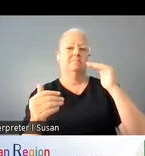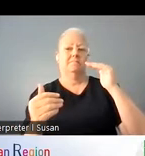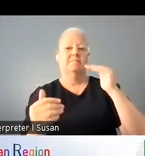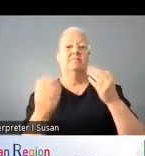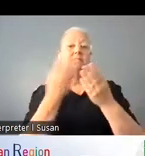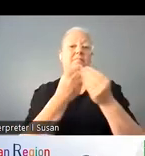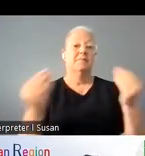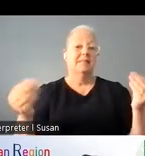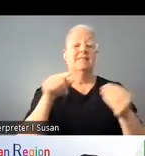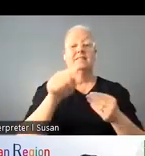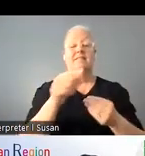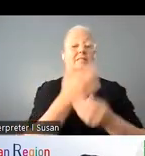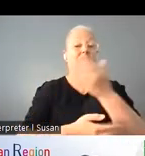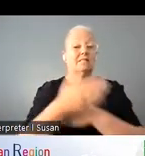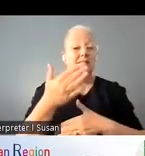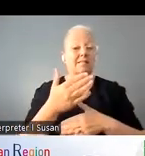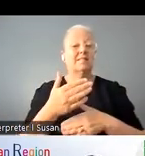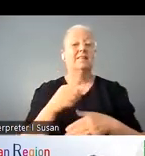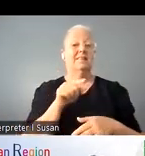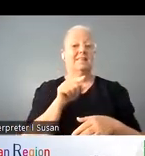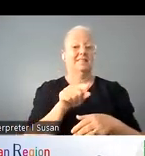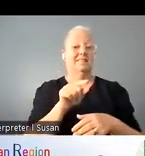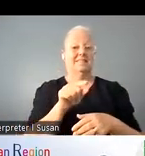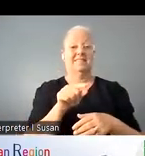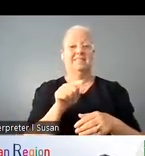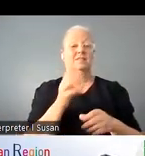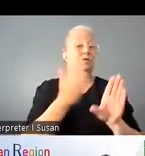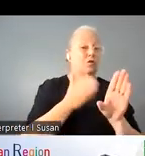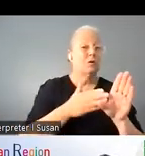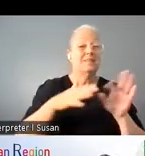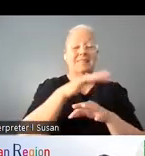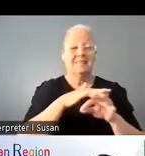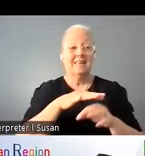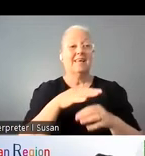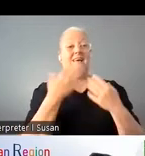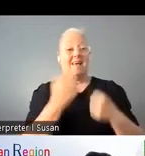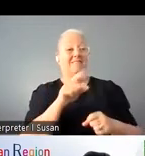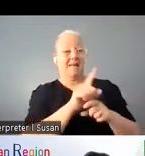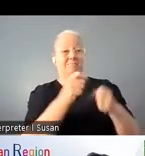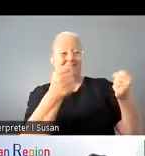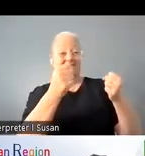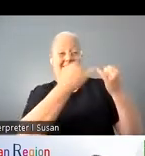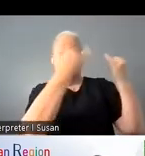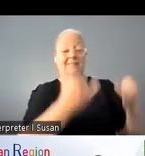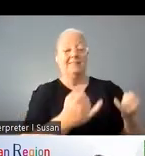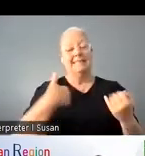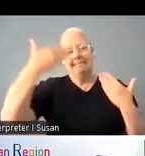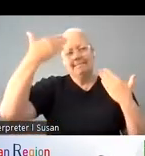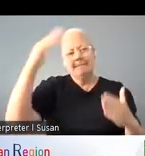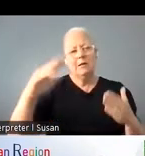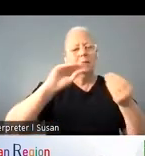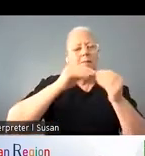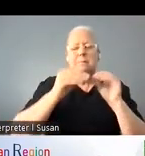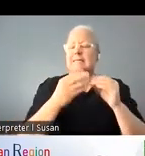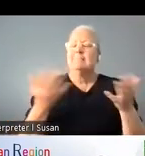still living in the institution today. I am not sure how many of them to be exact, as well as our government. A